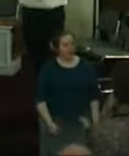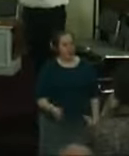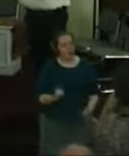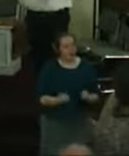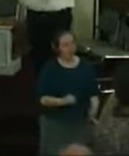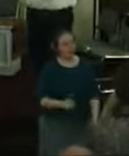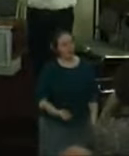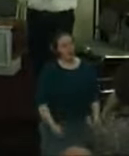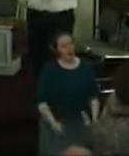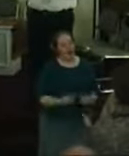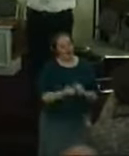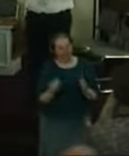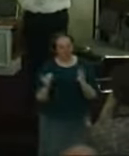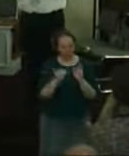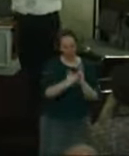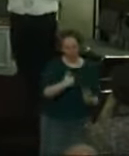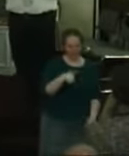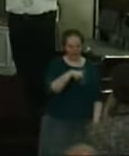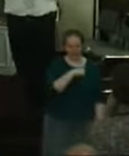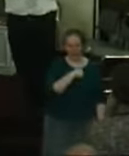Oh, what could stand